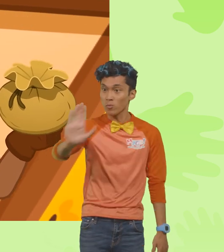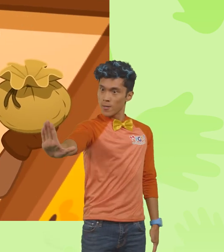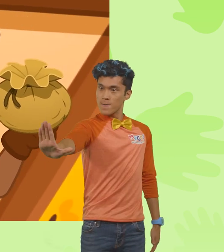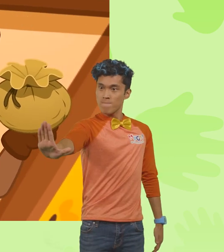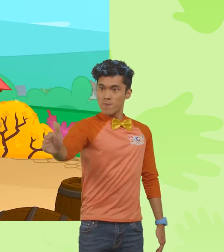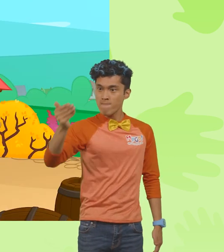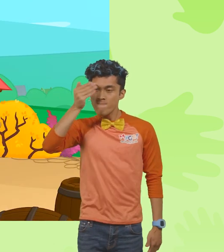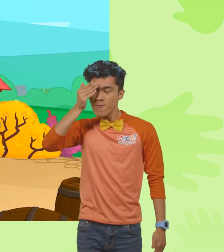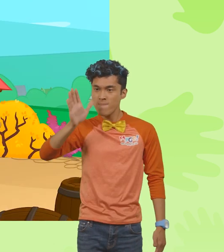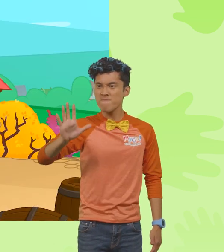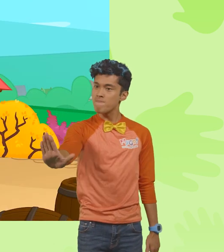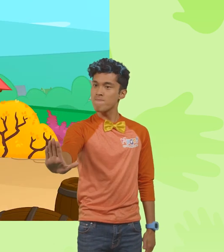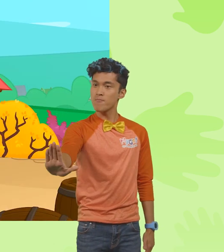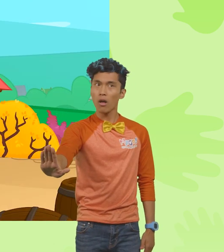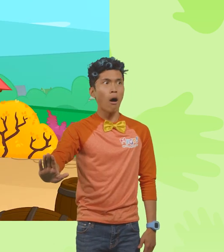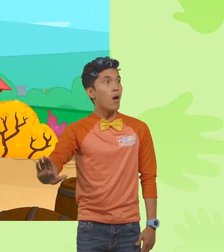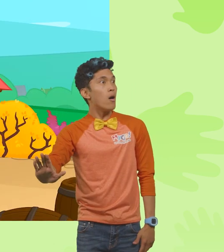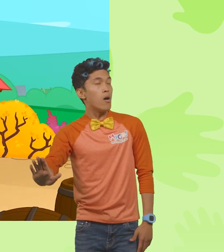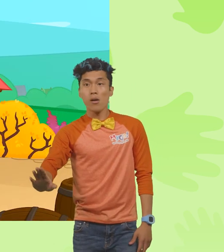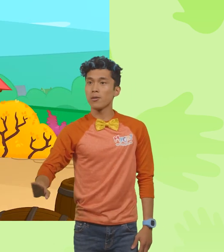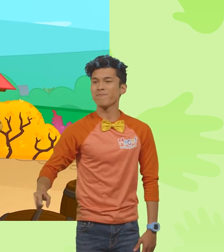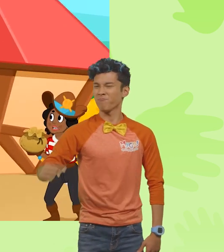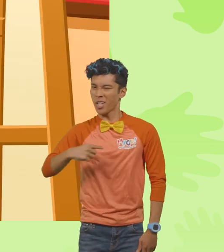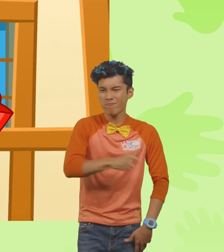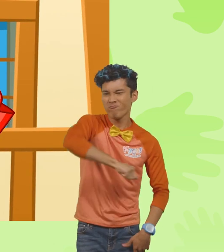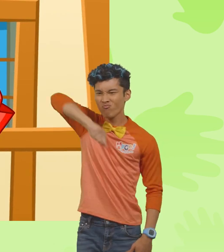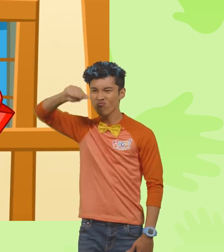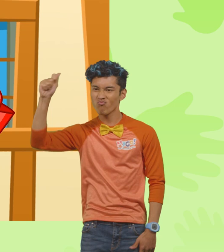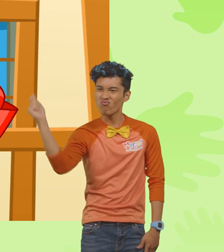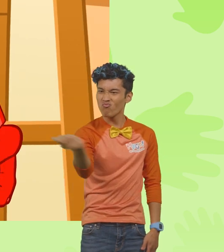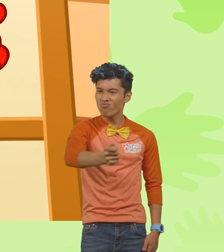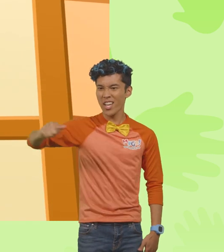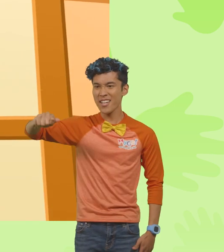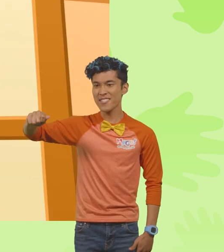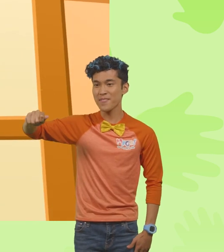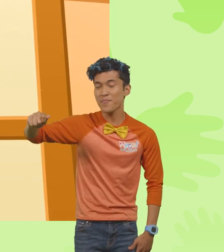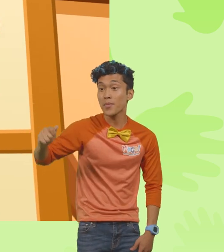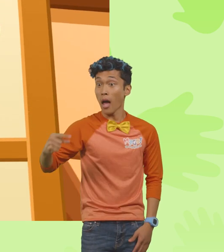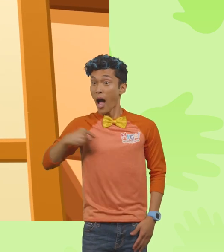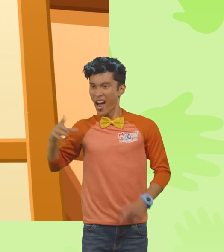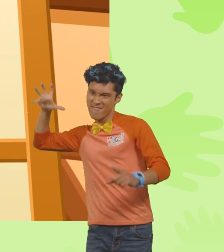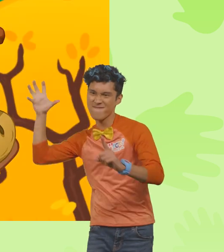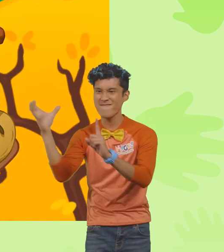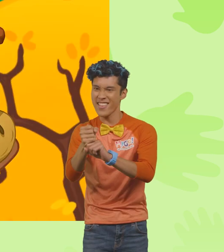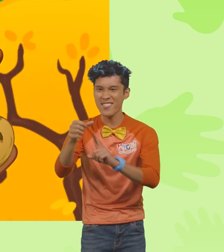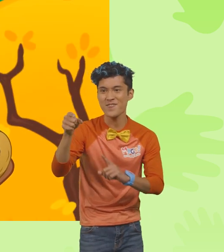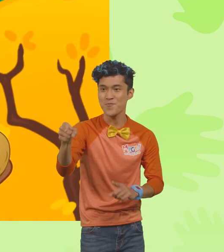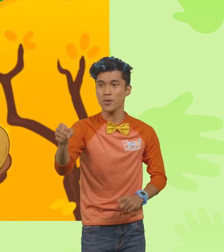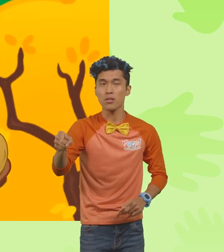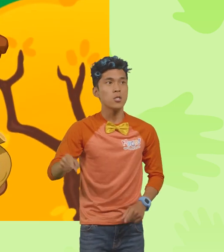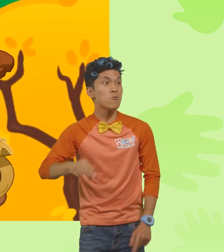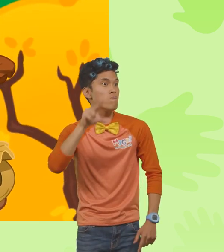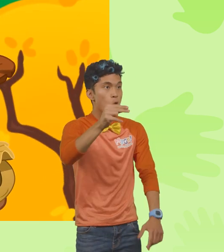it right there, pirate. Huh? I am Knight Mila, and I'm going to catch you.